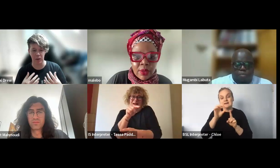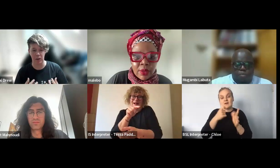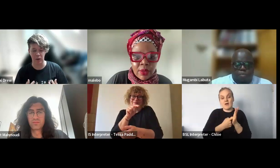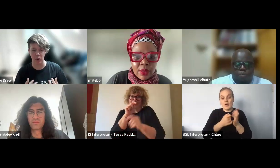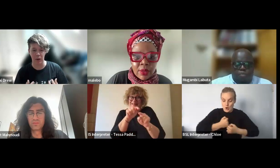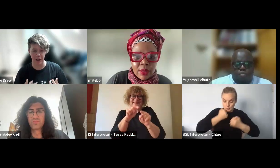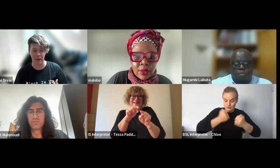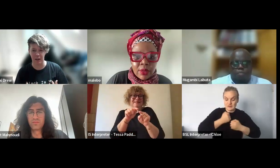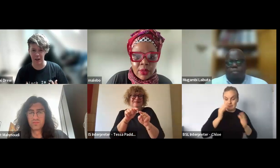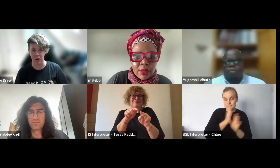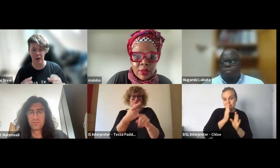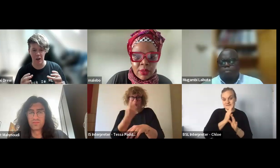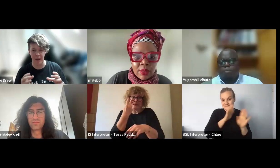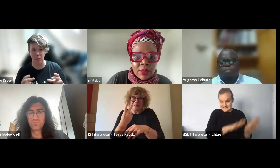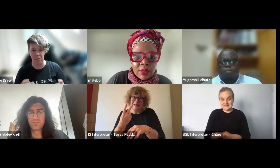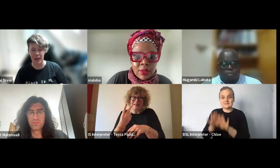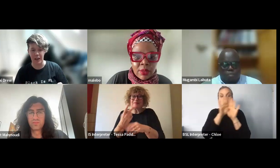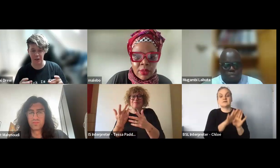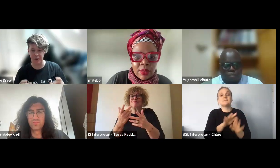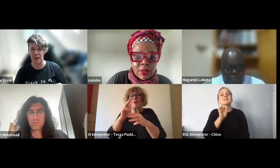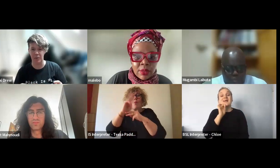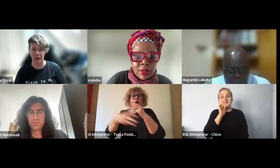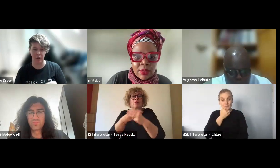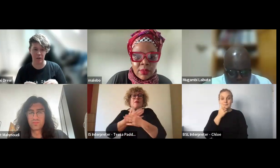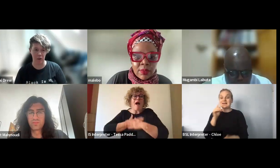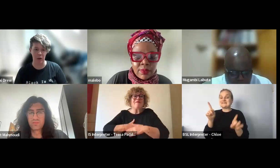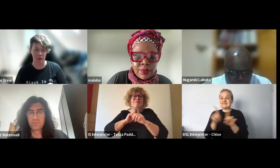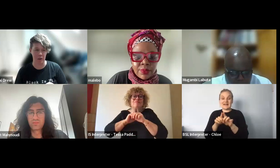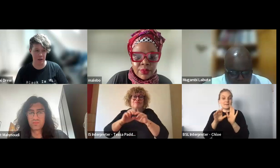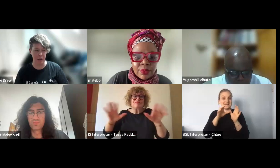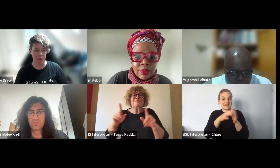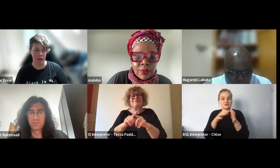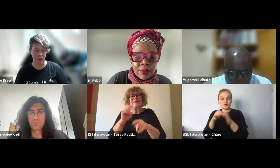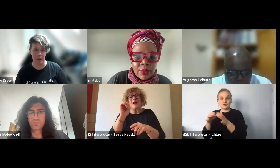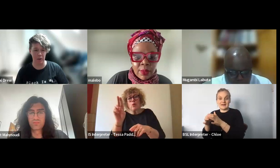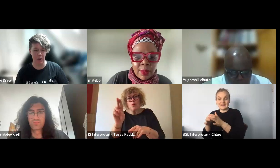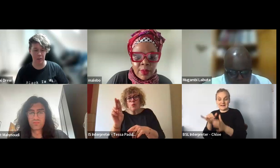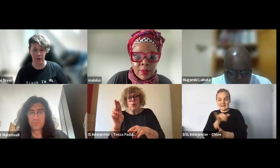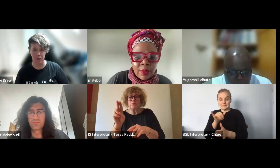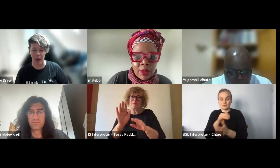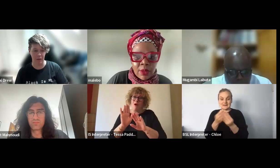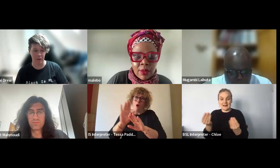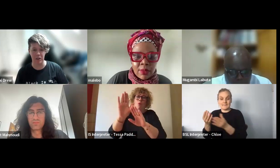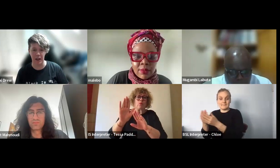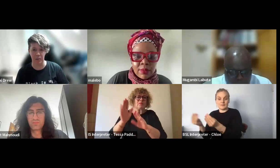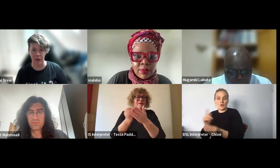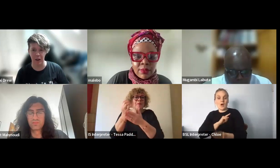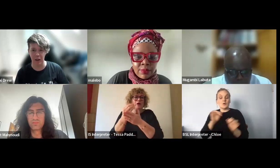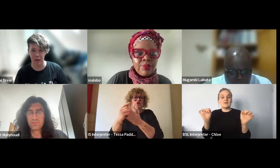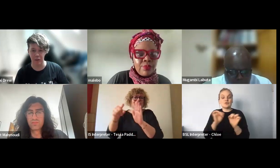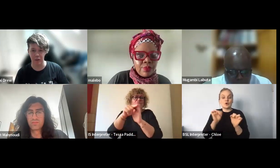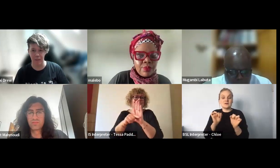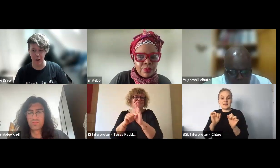ownership normal standardization, there will be the same categories as always: sitting between those gaps because we haven't reached that